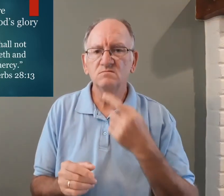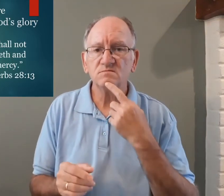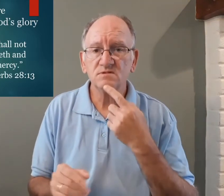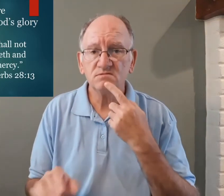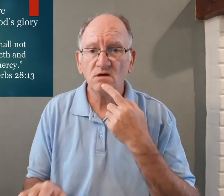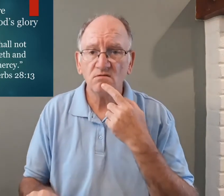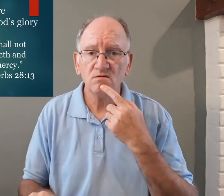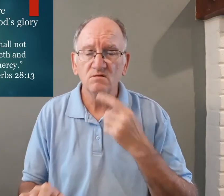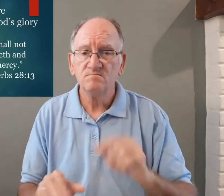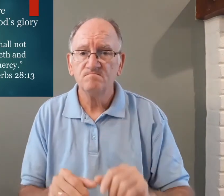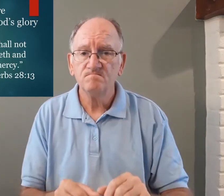that says